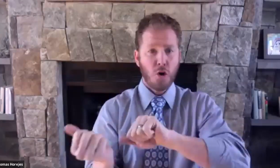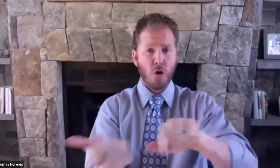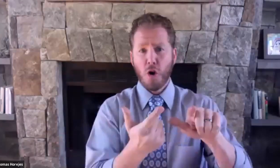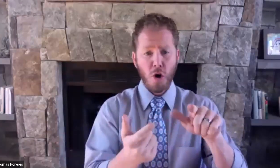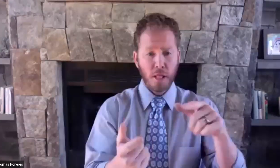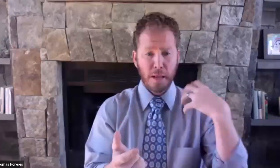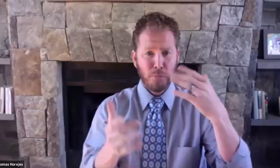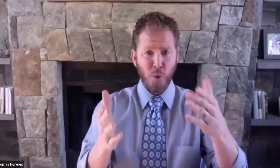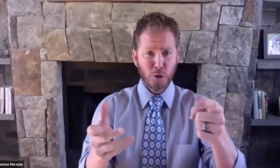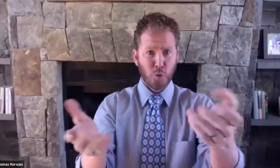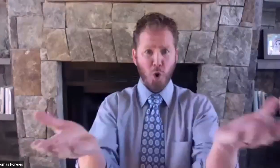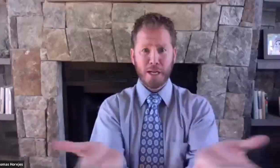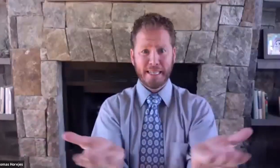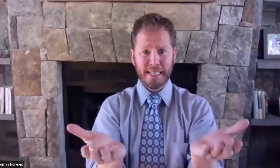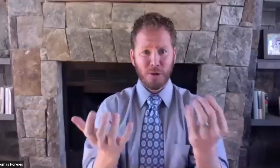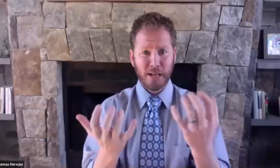services.